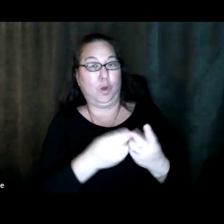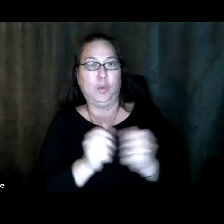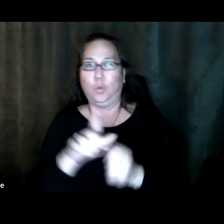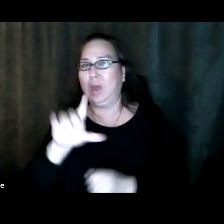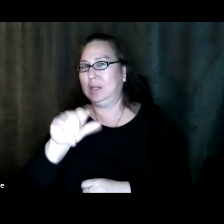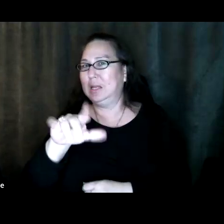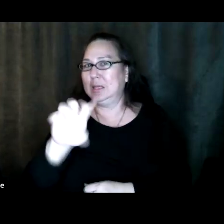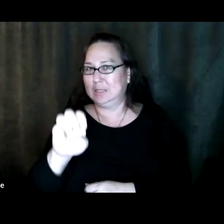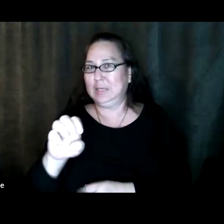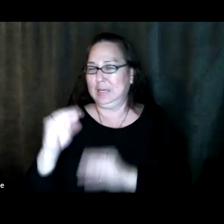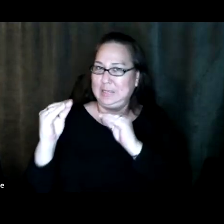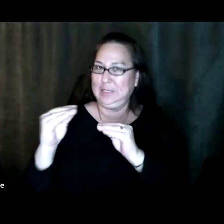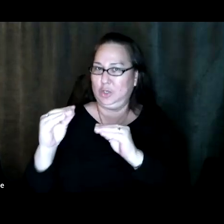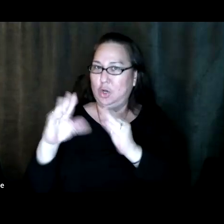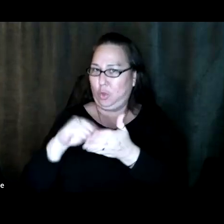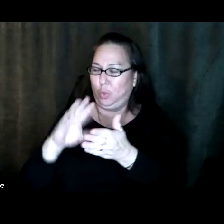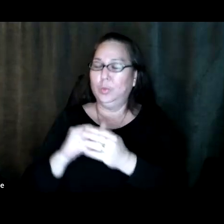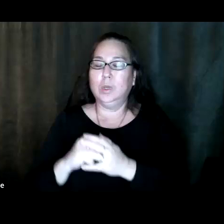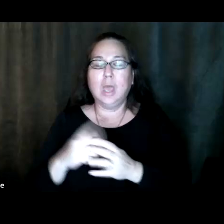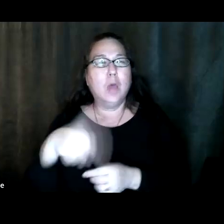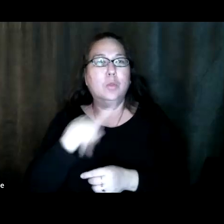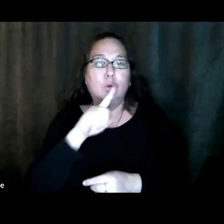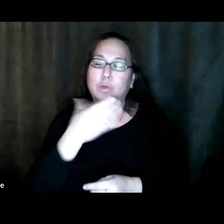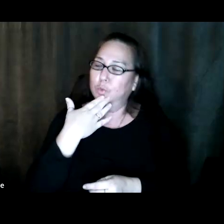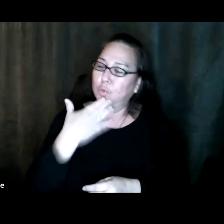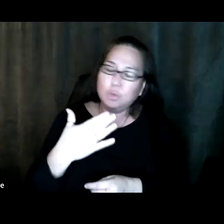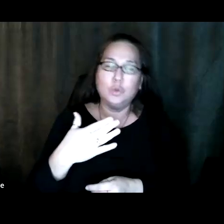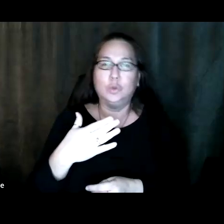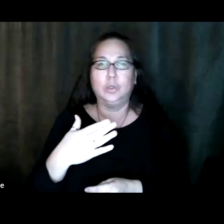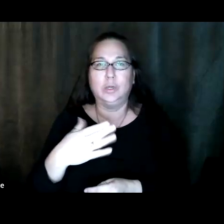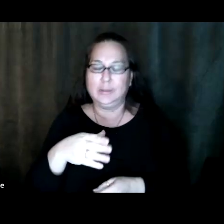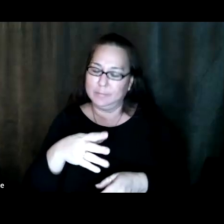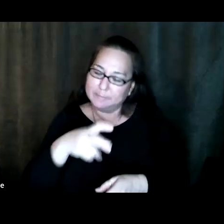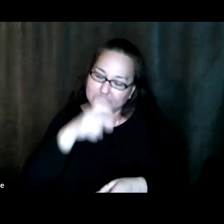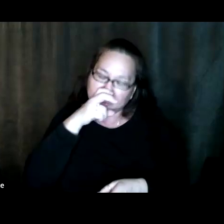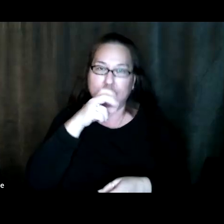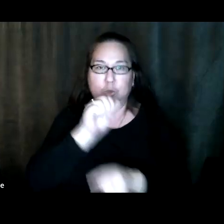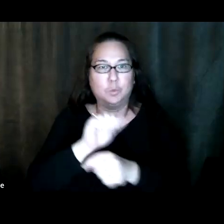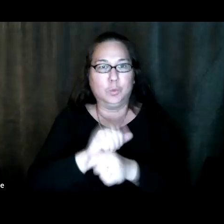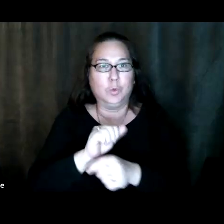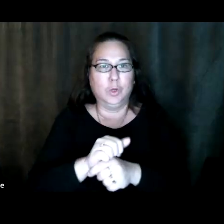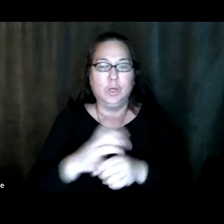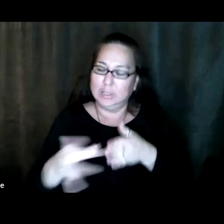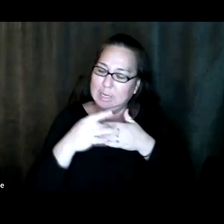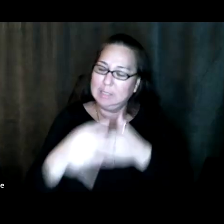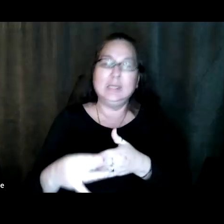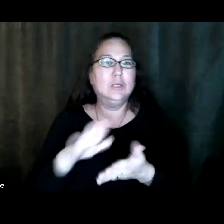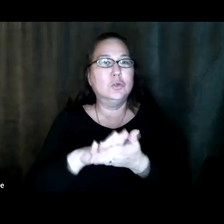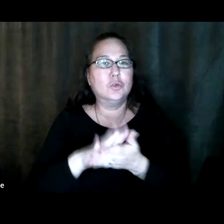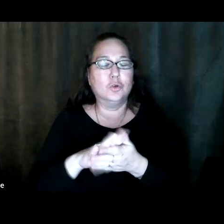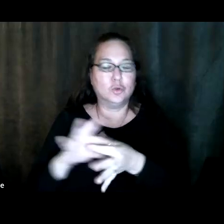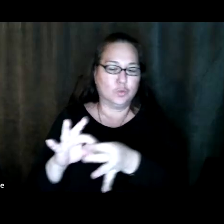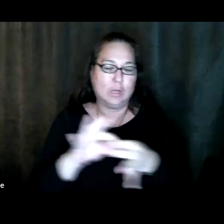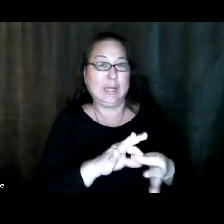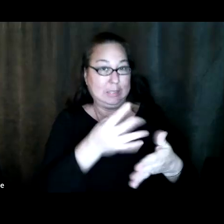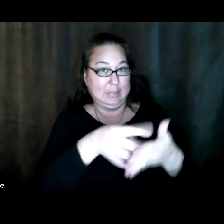teaching and learning, are doing really good deliberate work with the schools around schedule. So